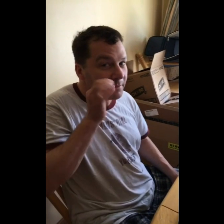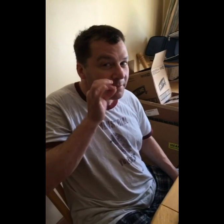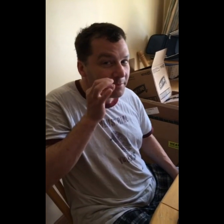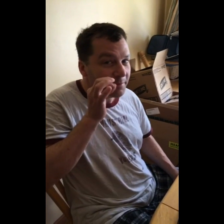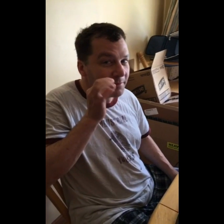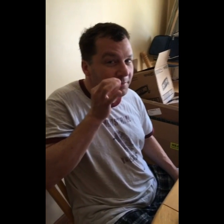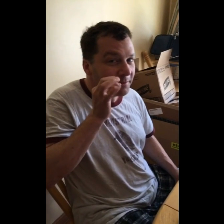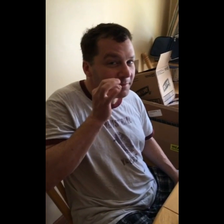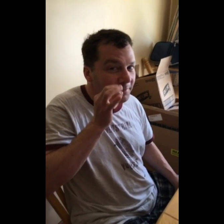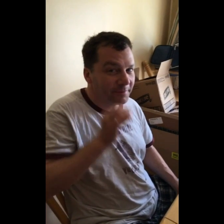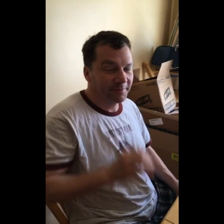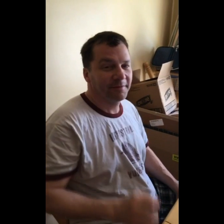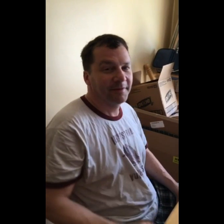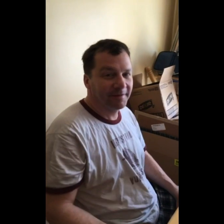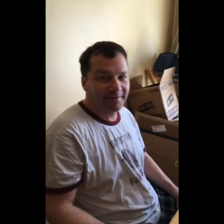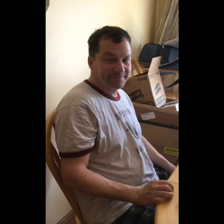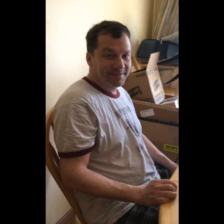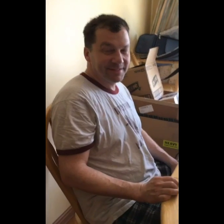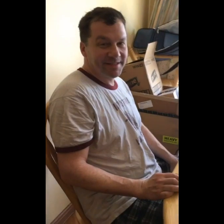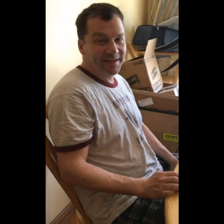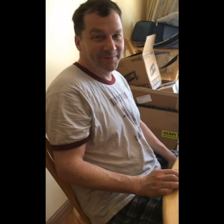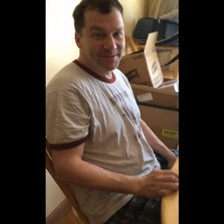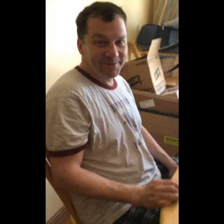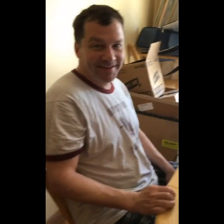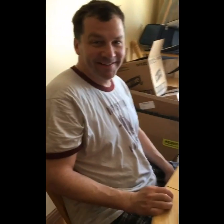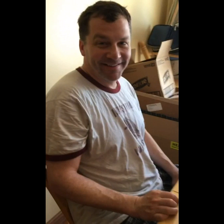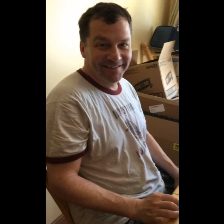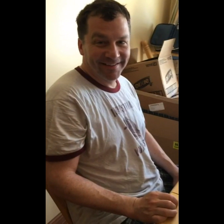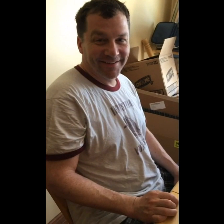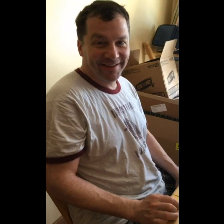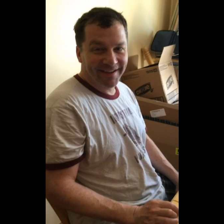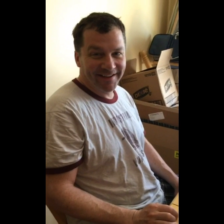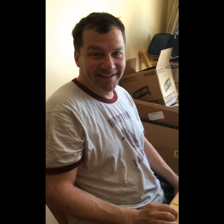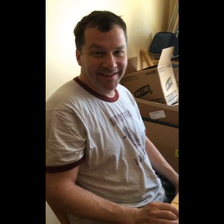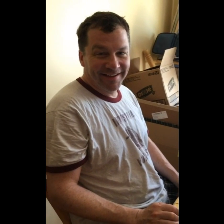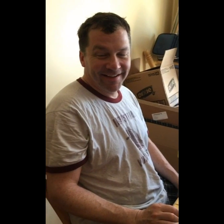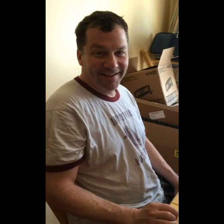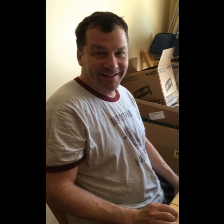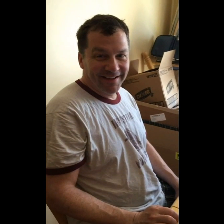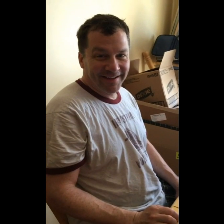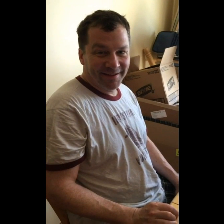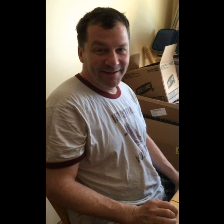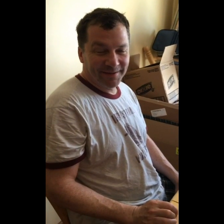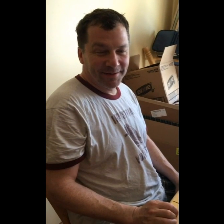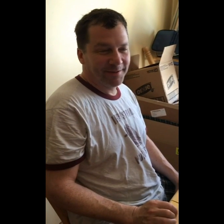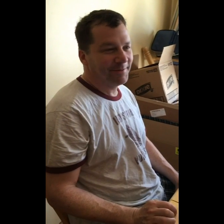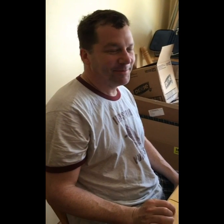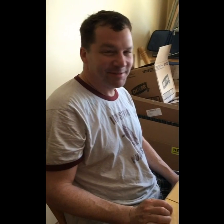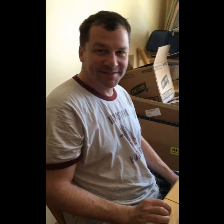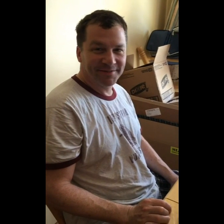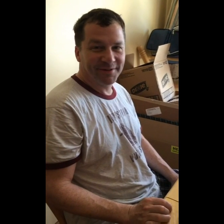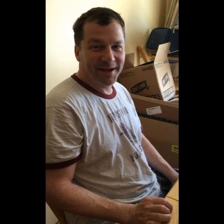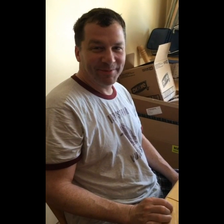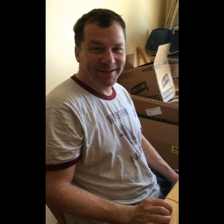oh my god yeah this sign language ready yeah okay I don't know what's the sign for happy